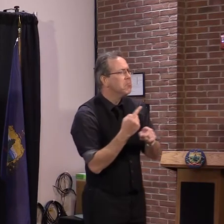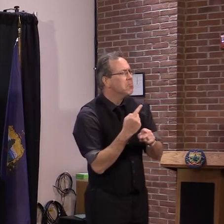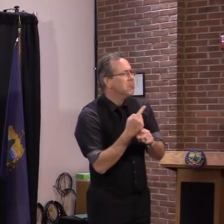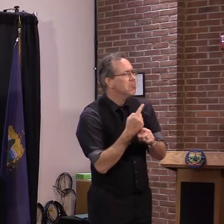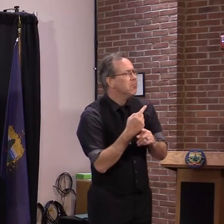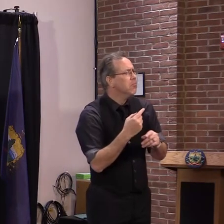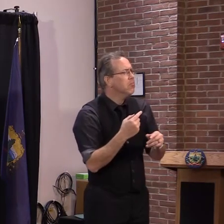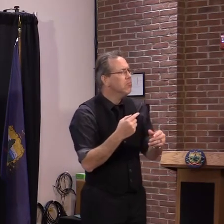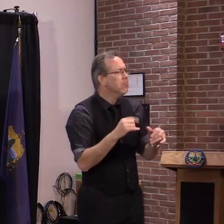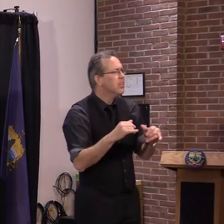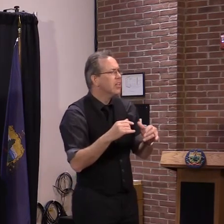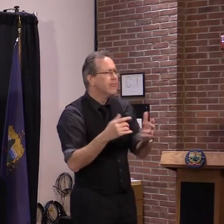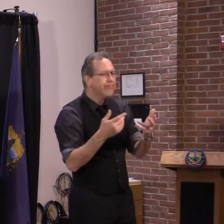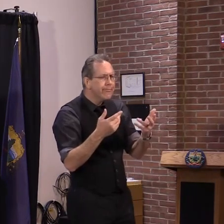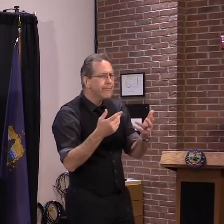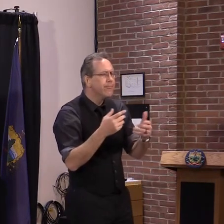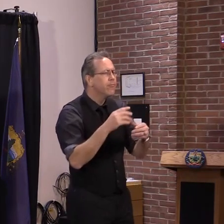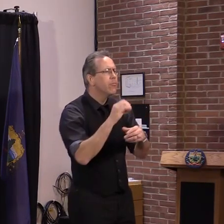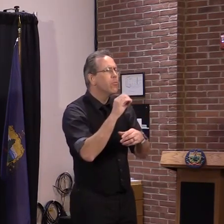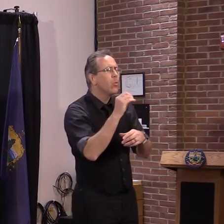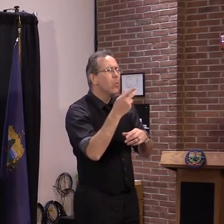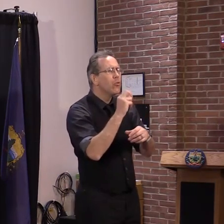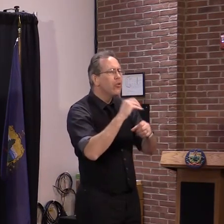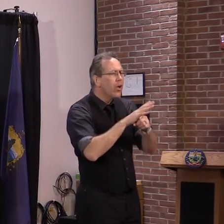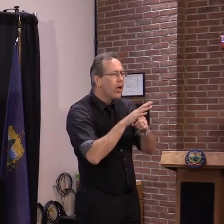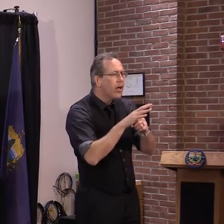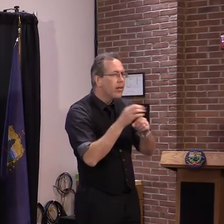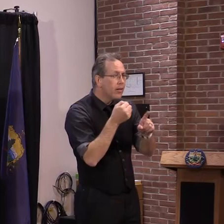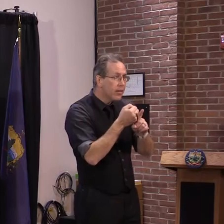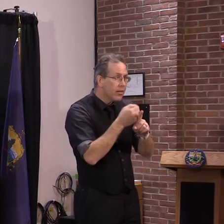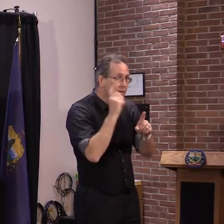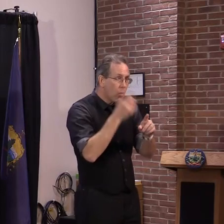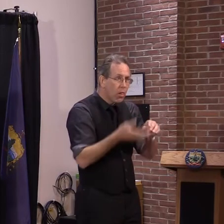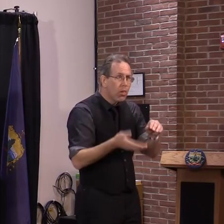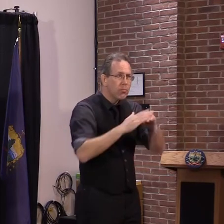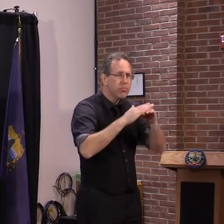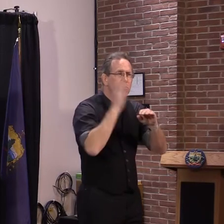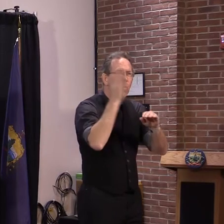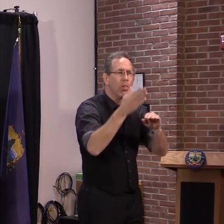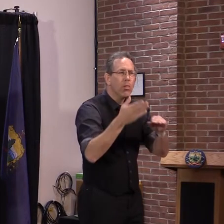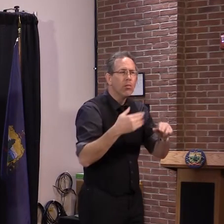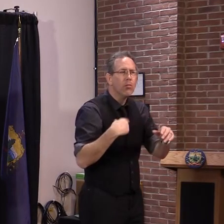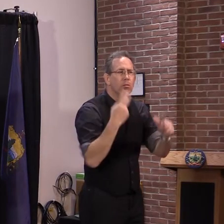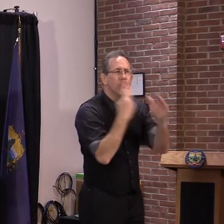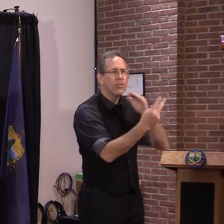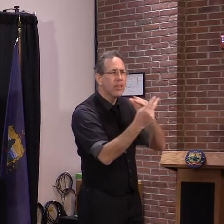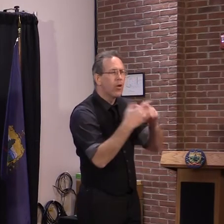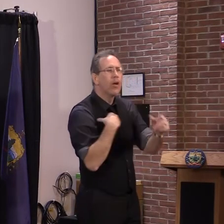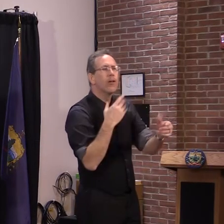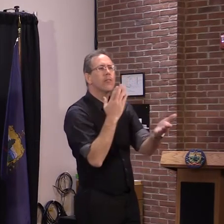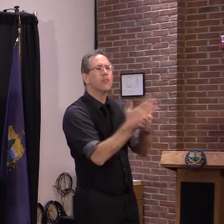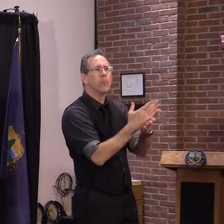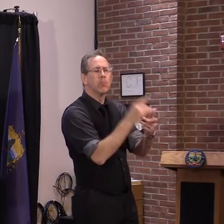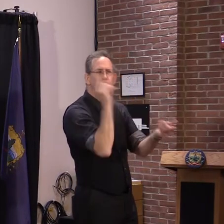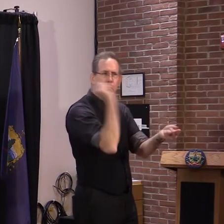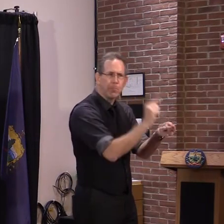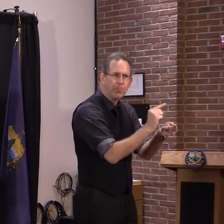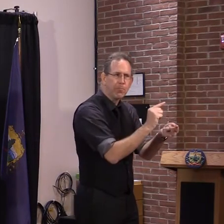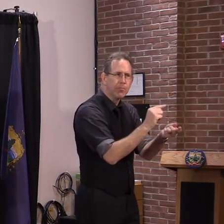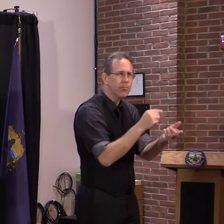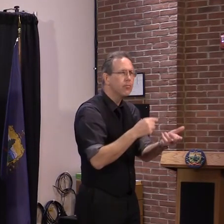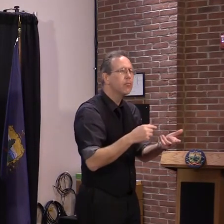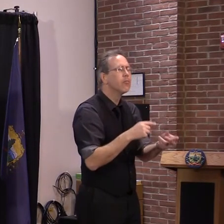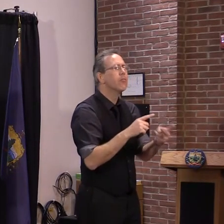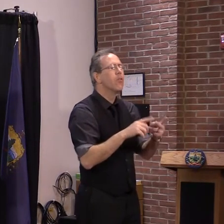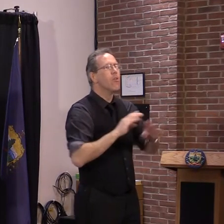its trajectory increasing and also decreasing. So that gives us great comfort when